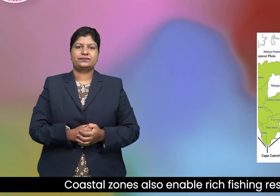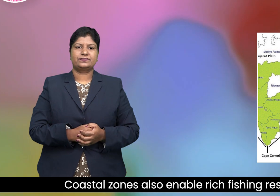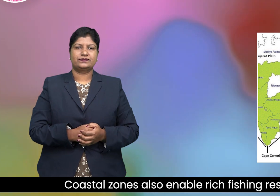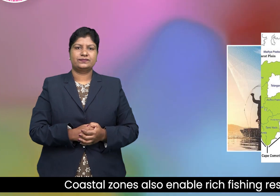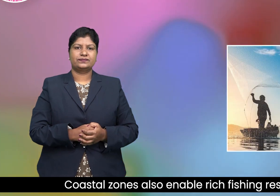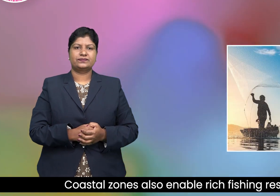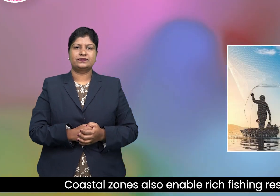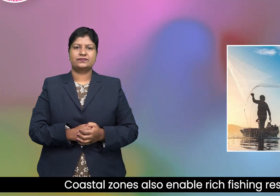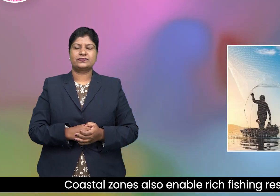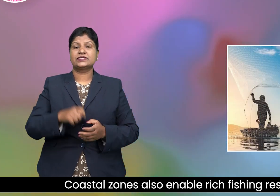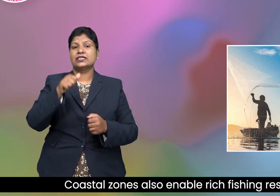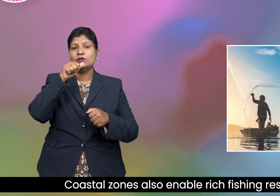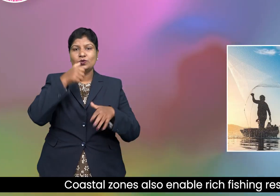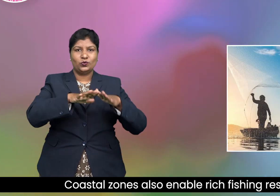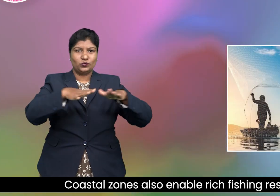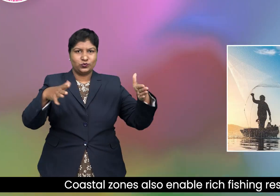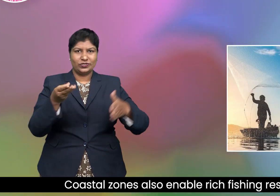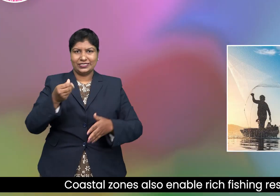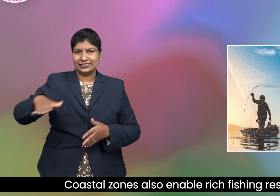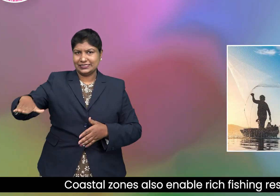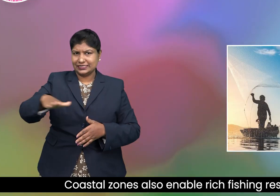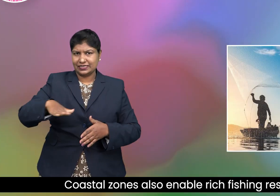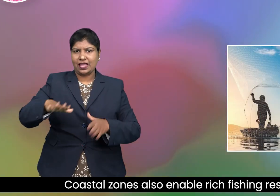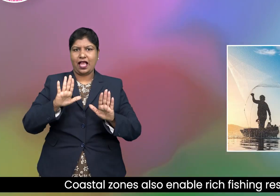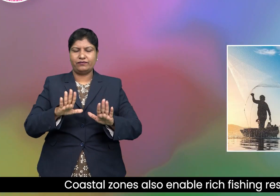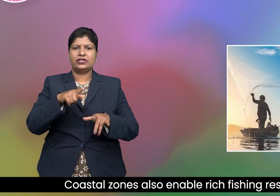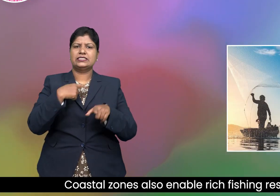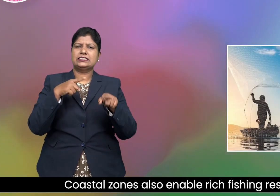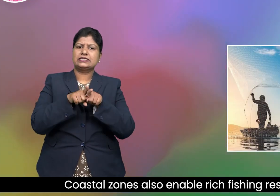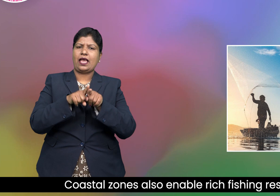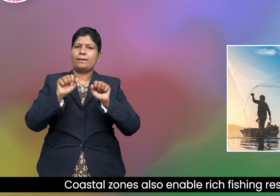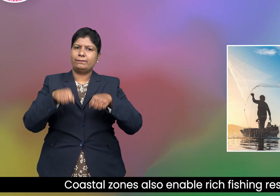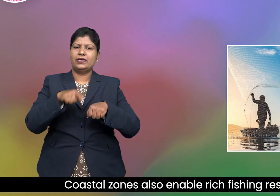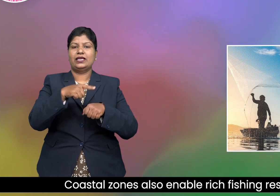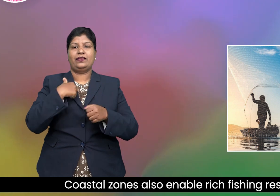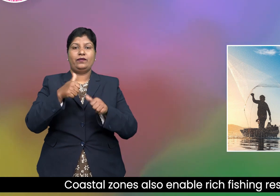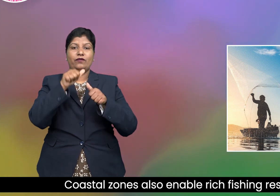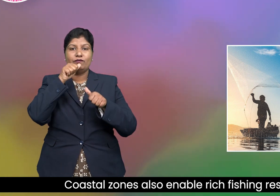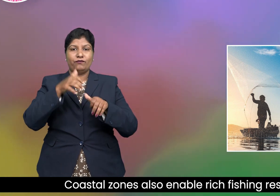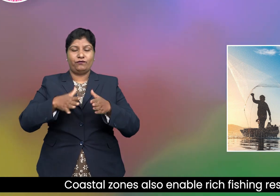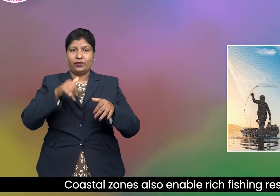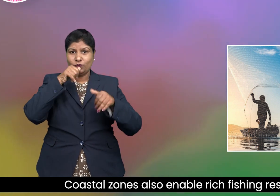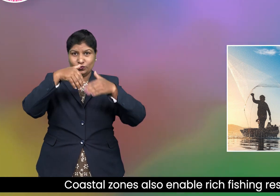coastal zones also enable rich fishing resources